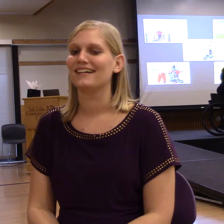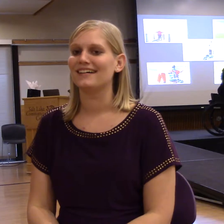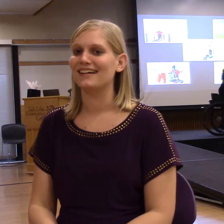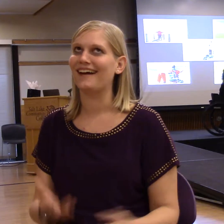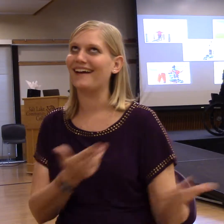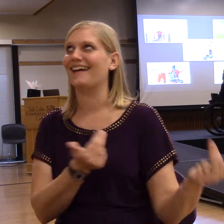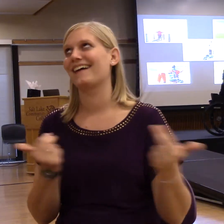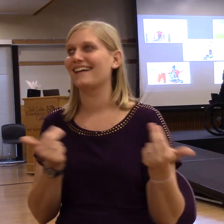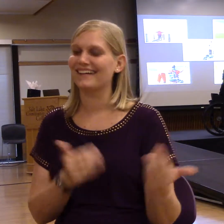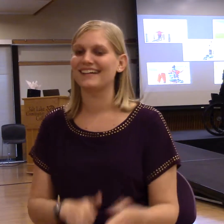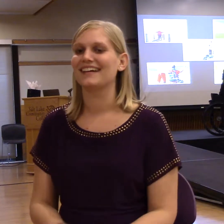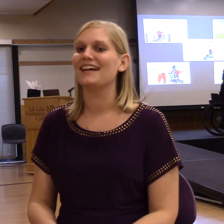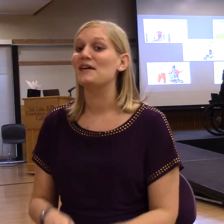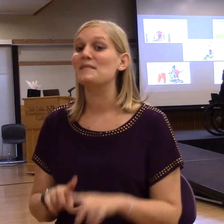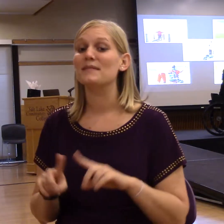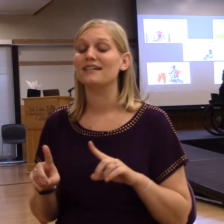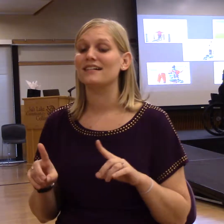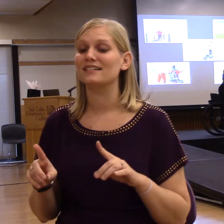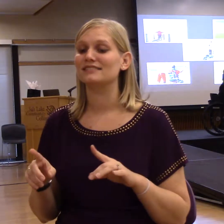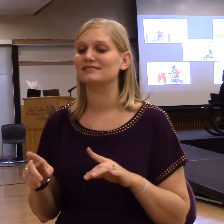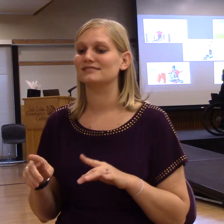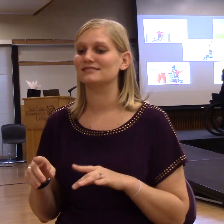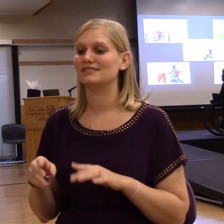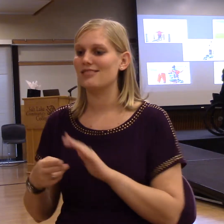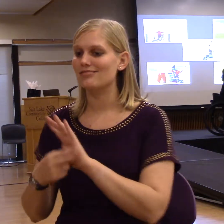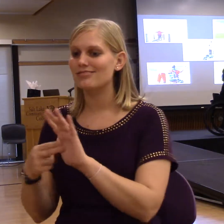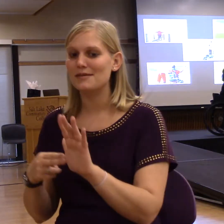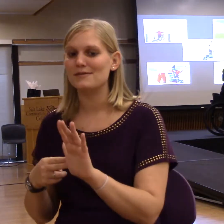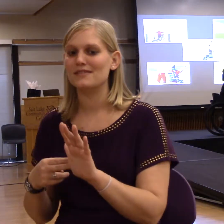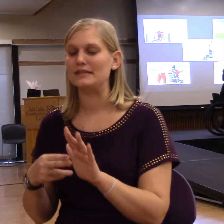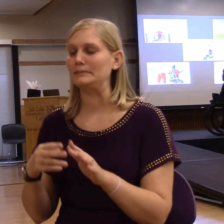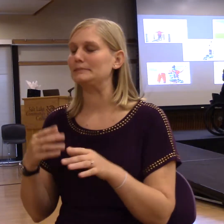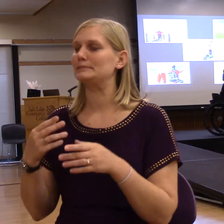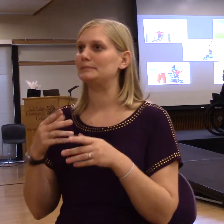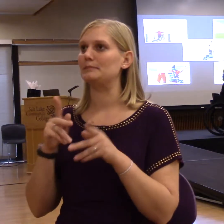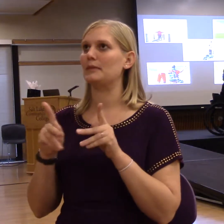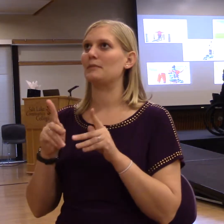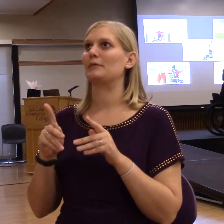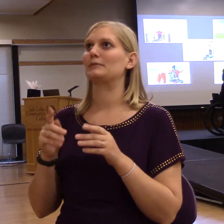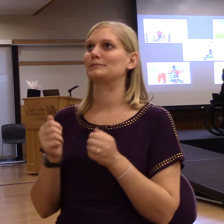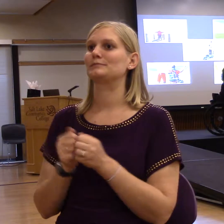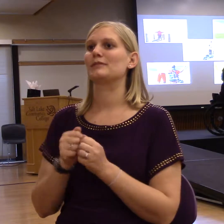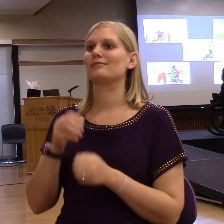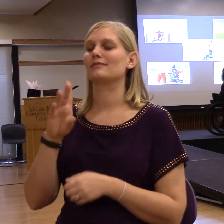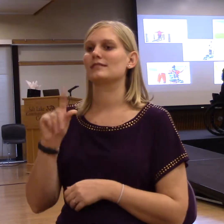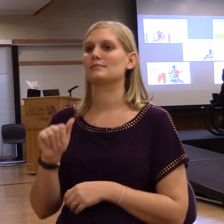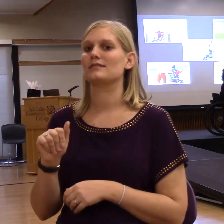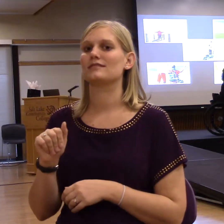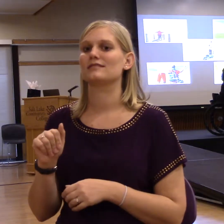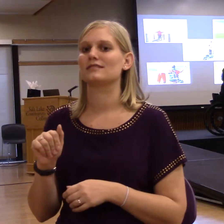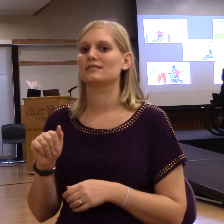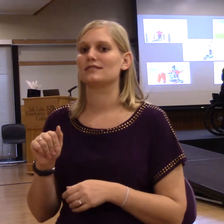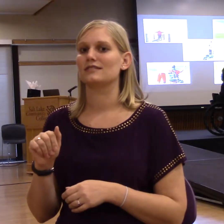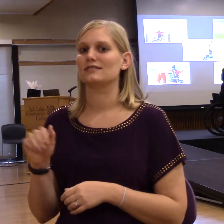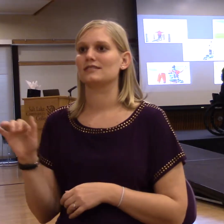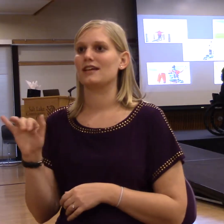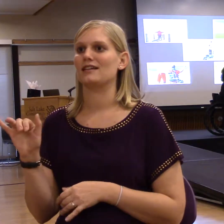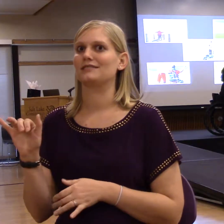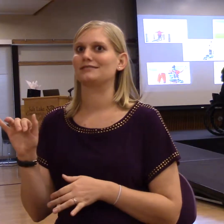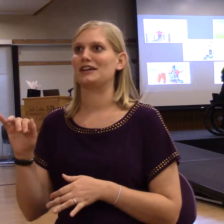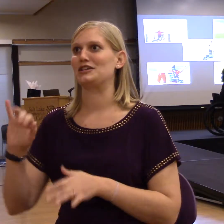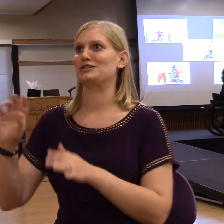Right. But it also feeds into a stereotype that people with disabilities are special to the point of like when Jesus is a